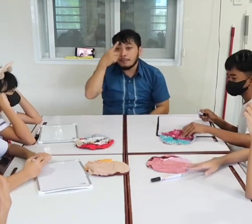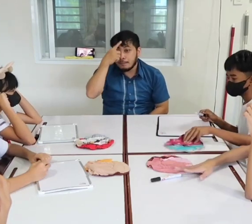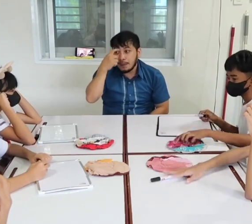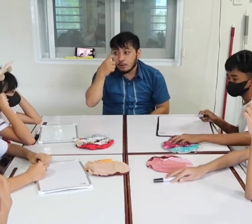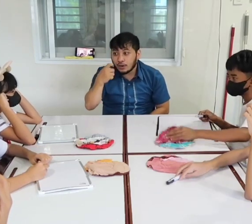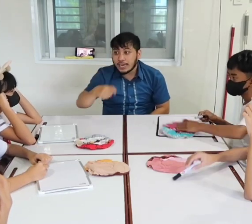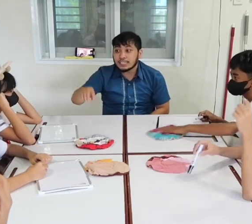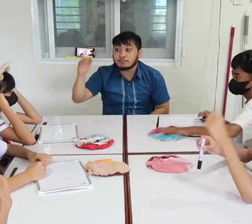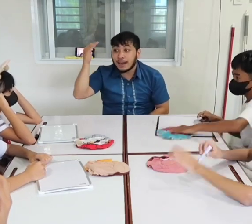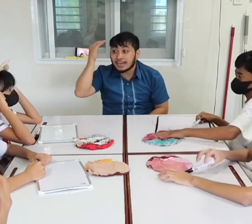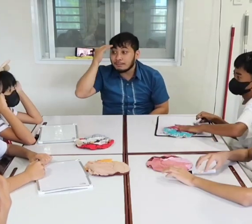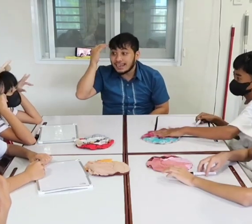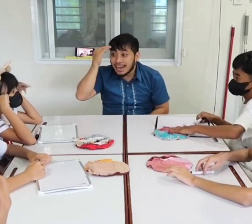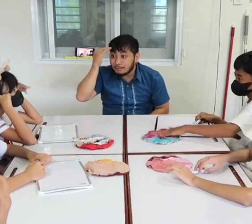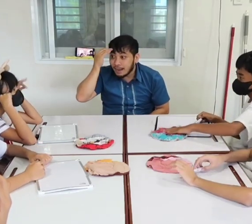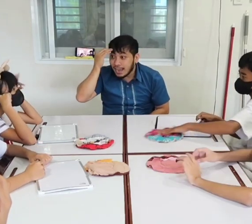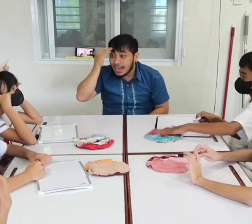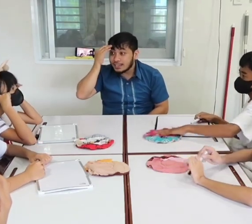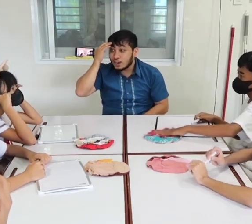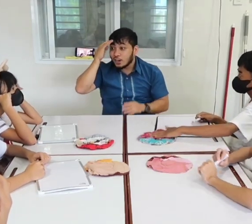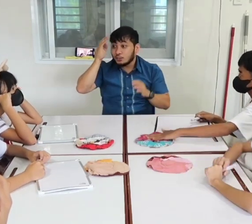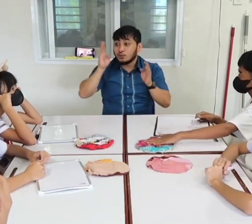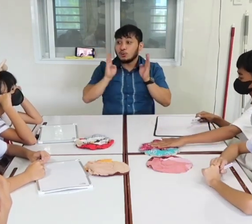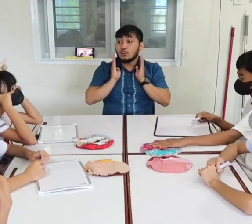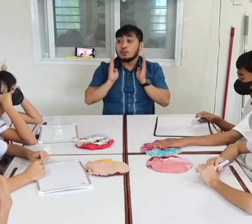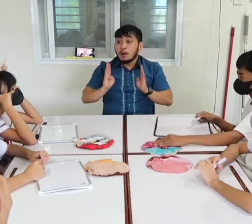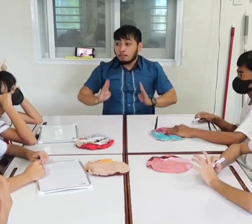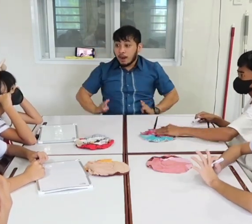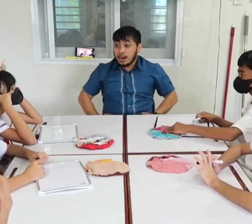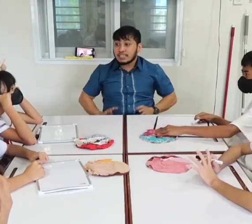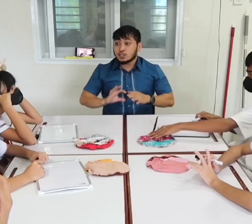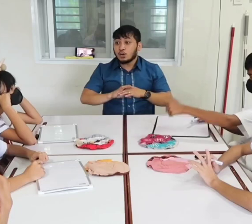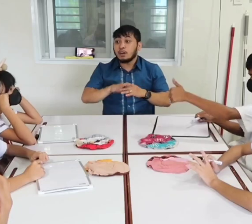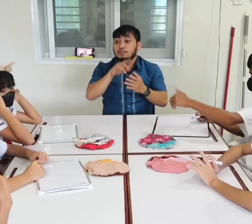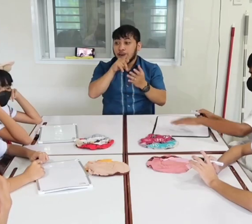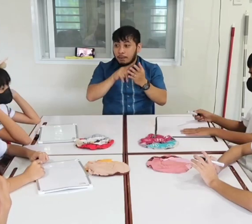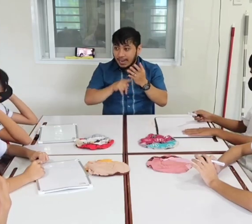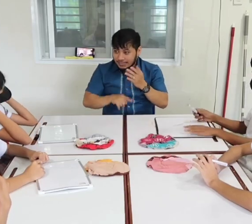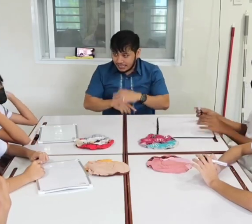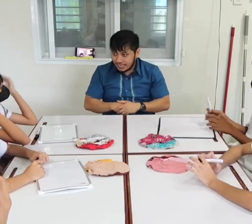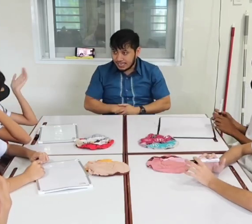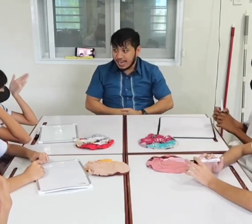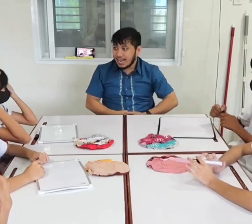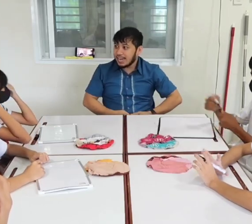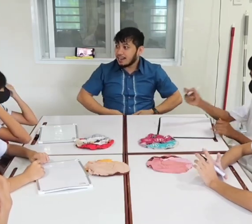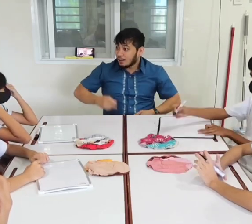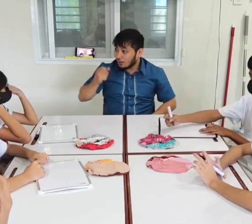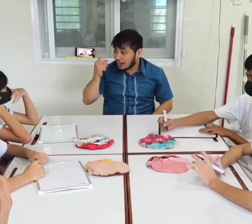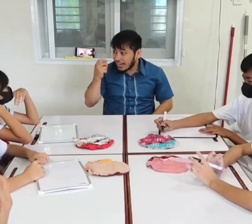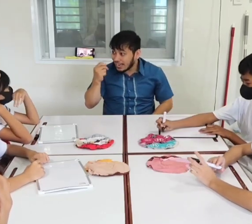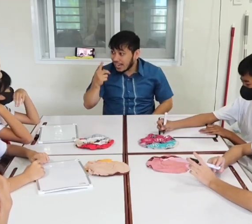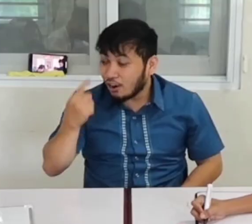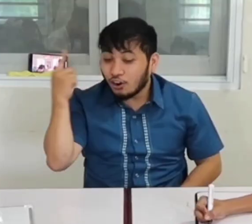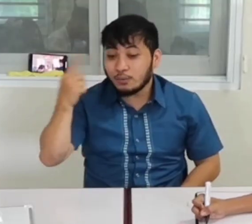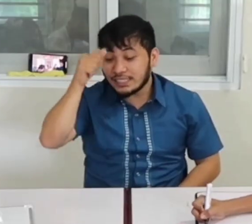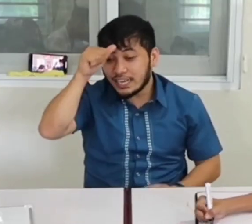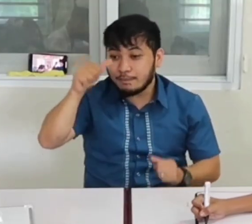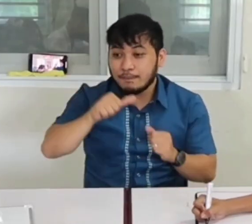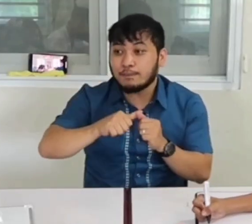ma-memorize at para malaman yung parts of the body. Ha? Okay? Always remember